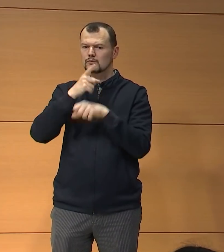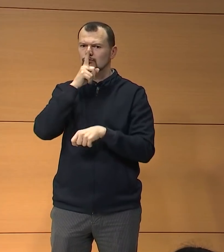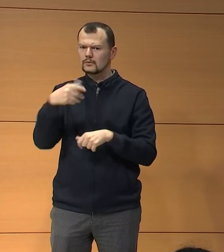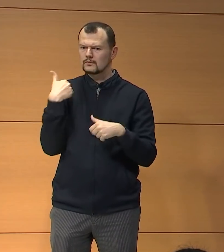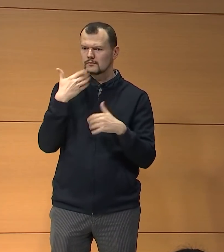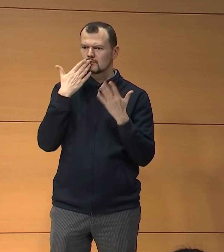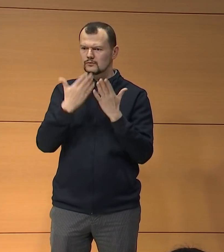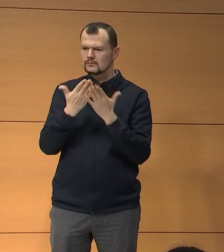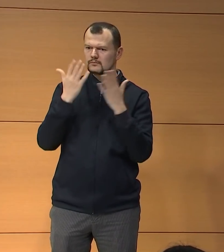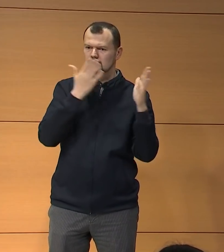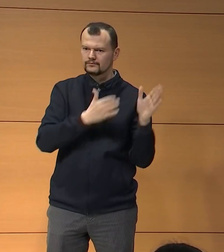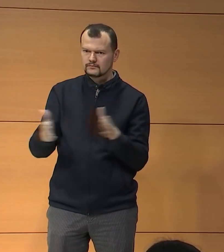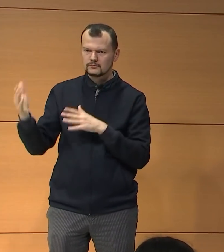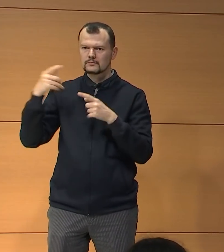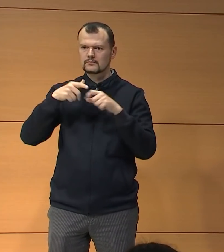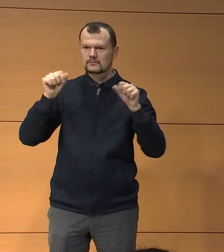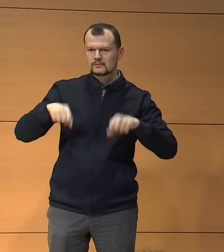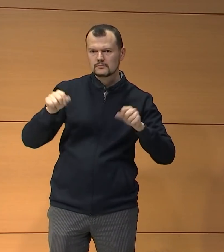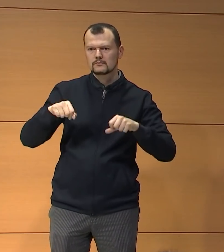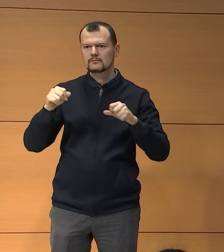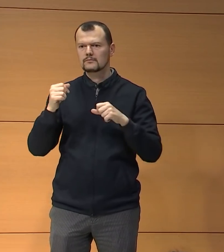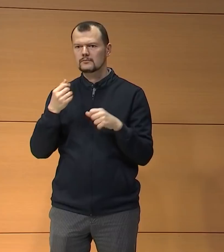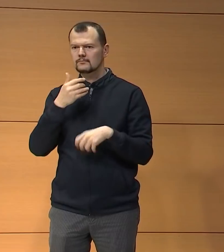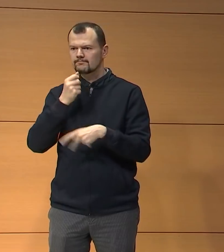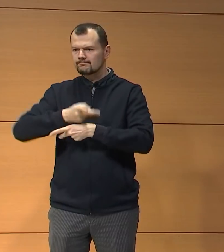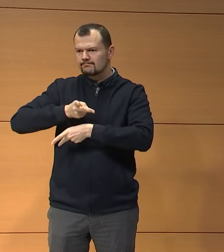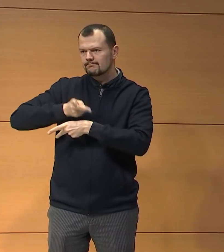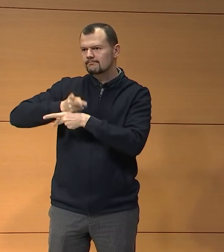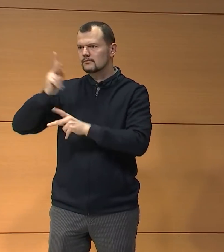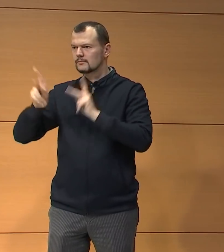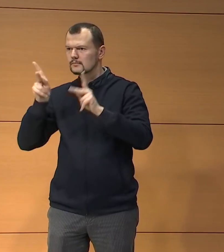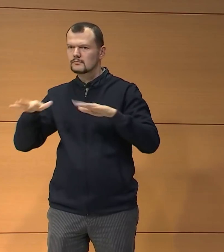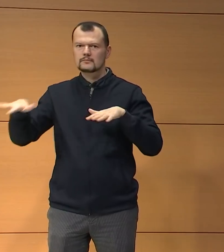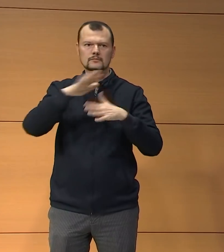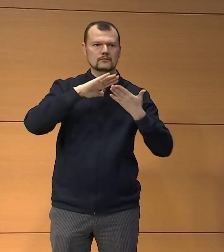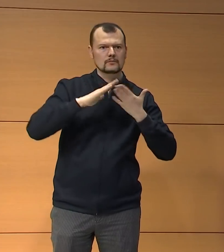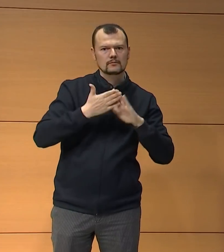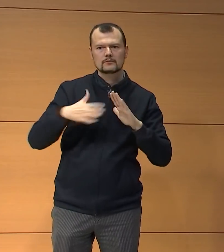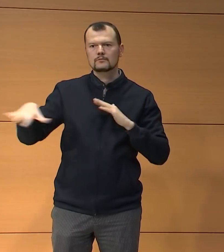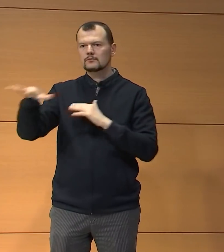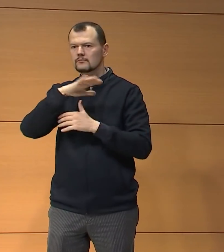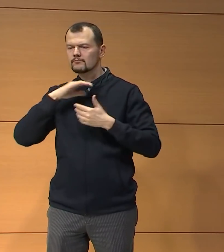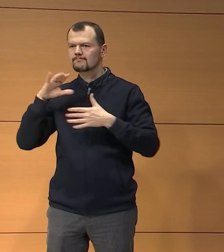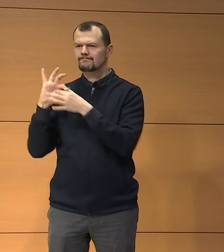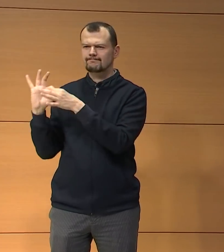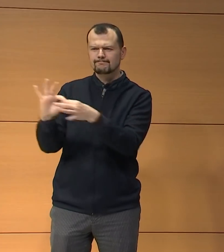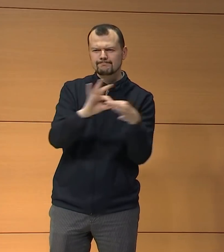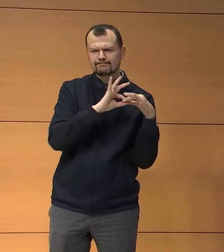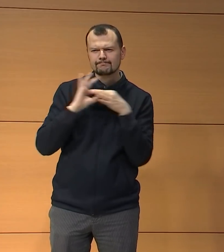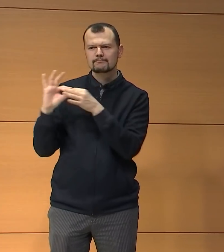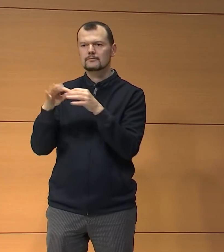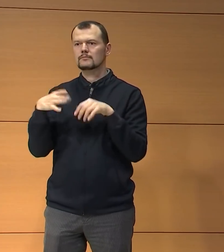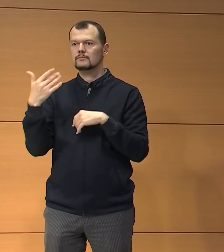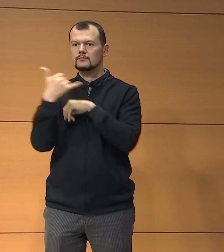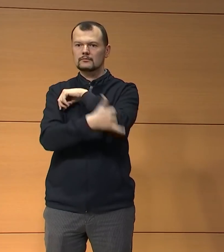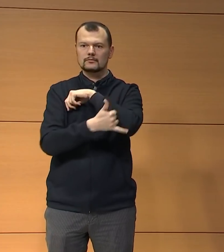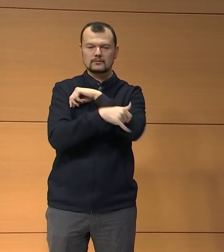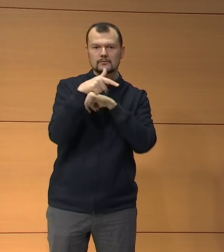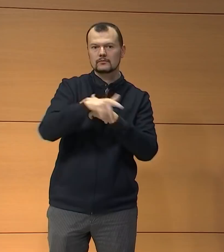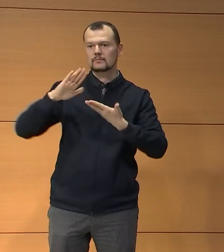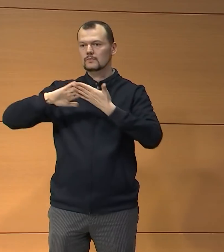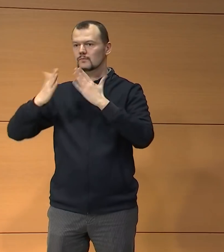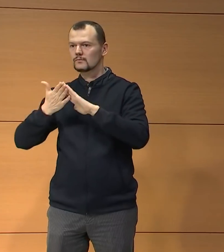of cases occurring in our community, and are working with county and community partners and our residents to